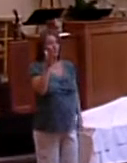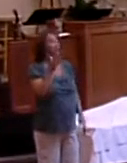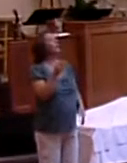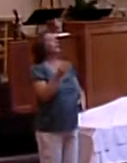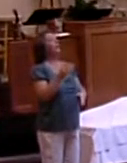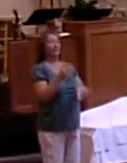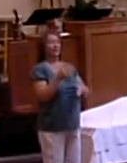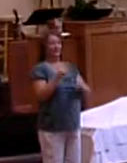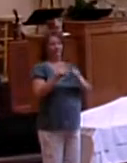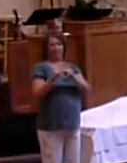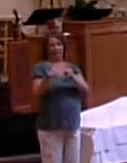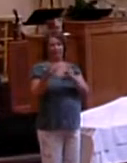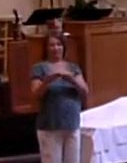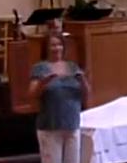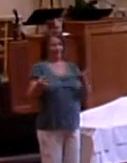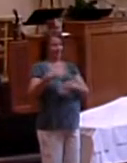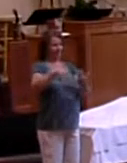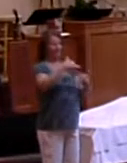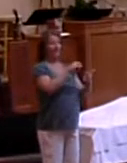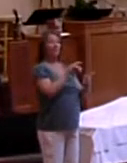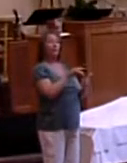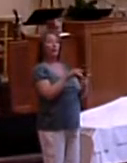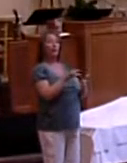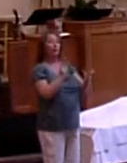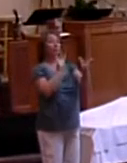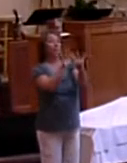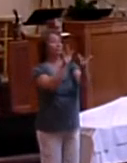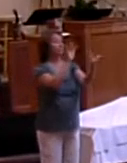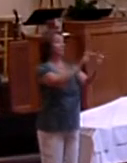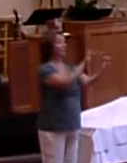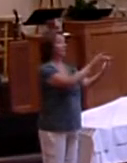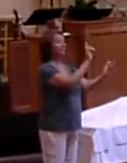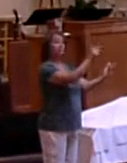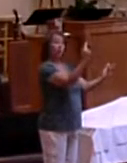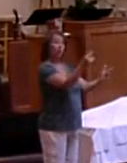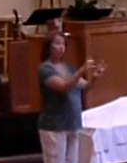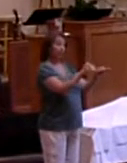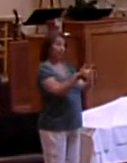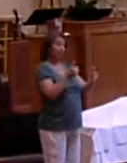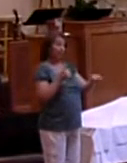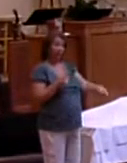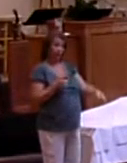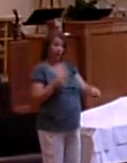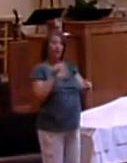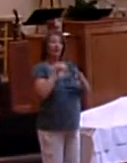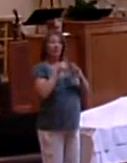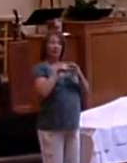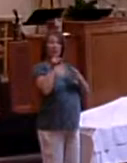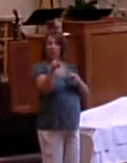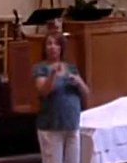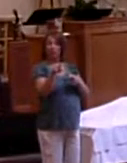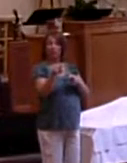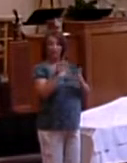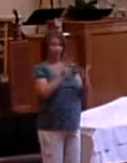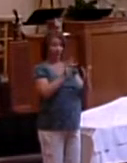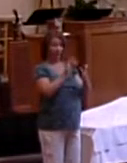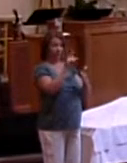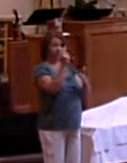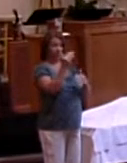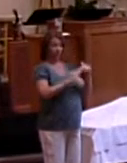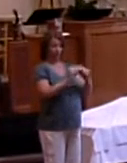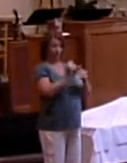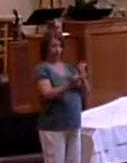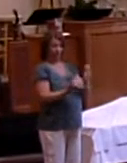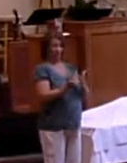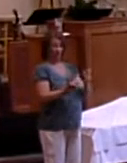secular things, if you will reach out to someone that has been there before, then you will reach out to someone that has maybe built that fire before. You'll reach